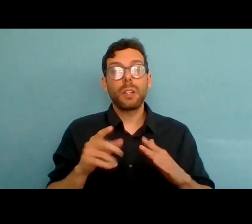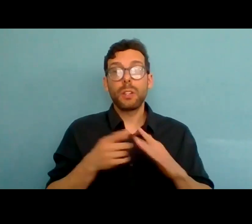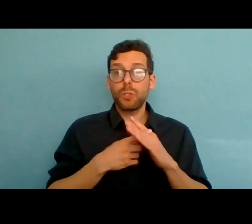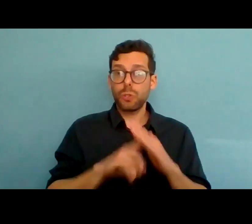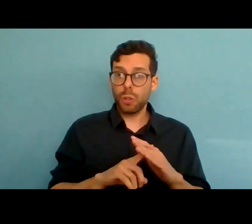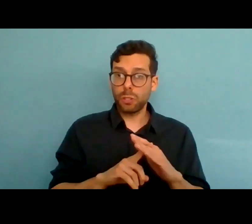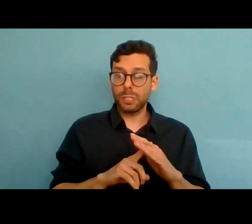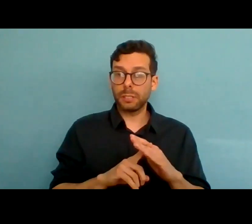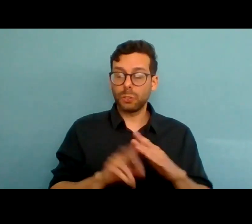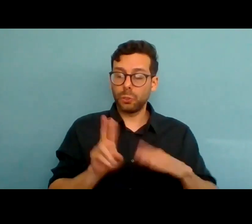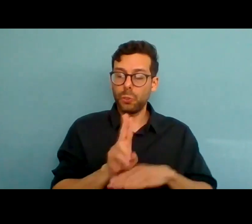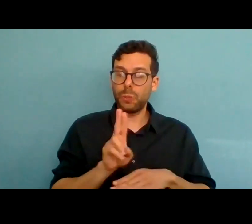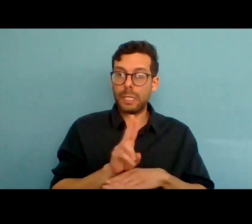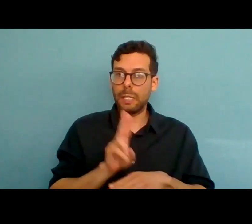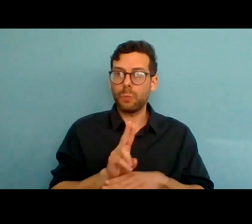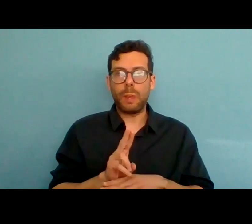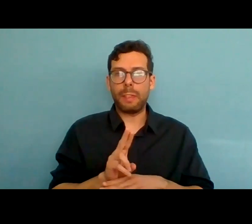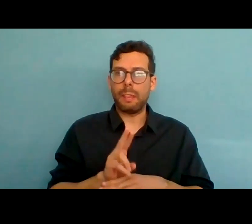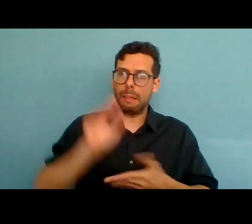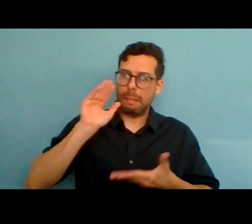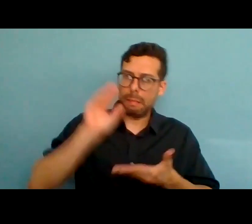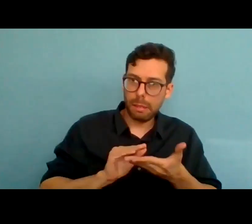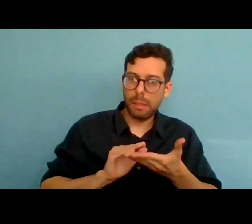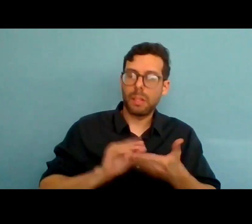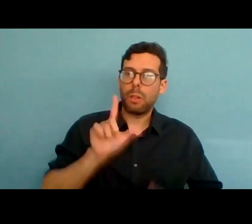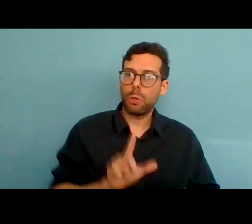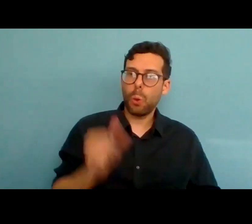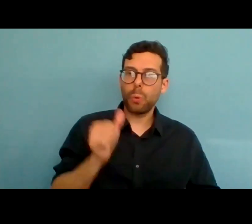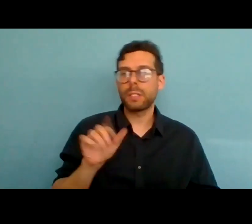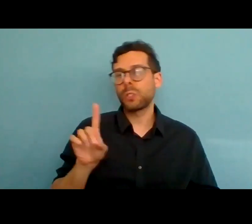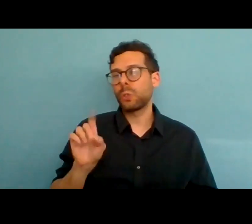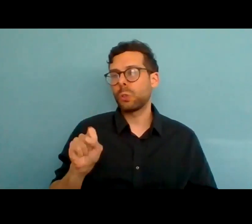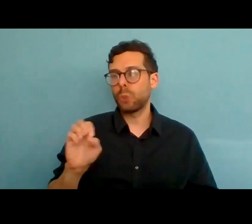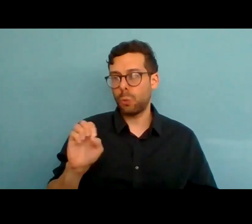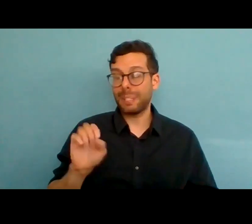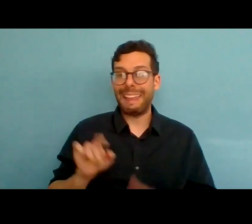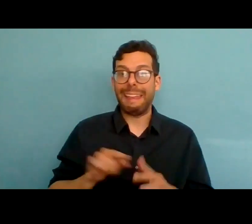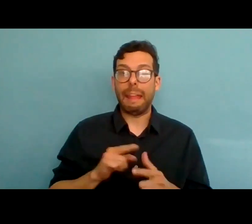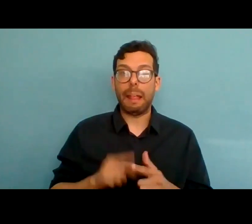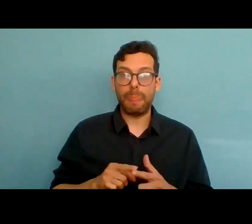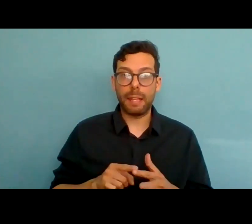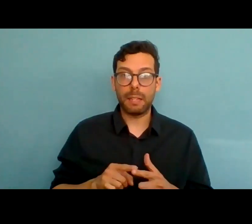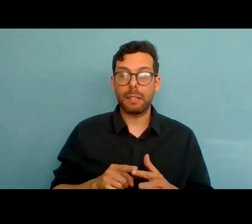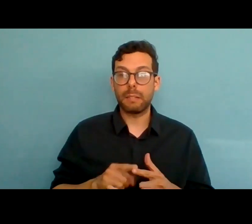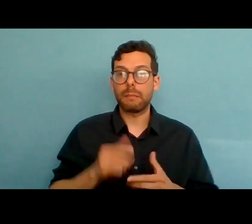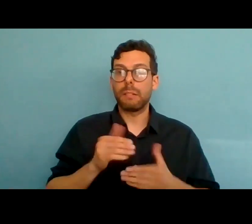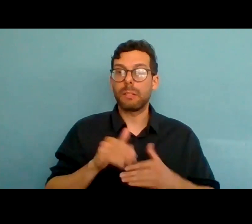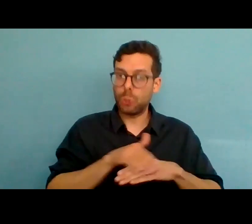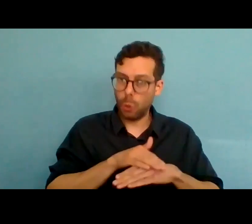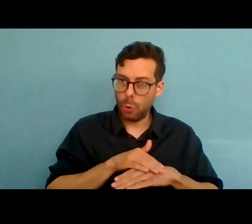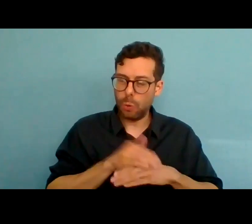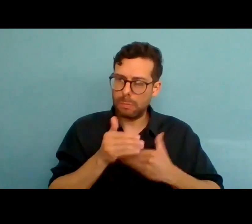lowest dose and go slow. So that's kind of the rule of thumb in any kind of pediatric prescribing. Start low, go slow,